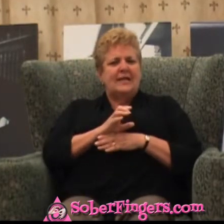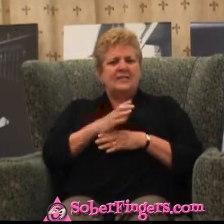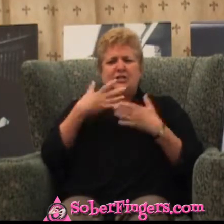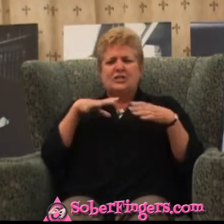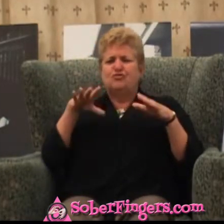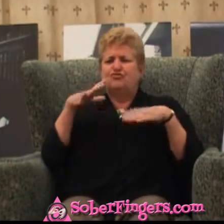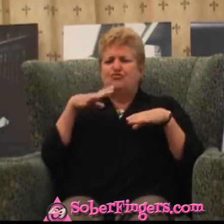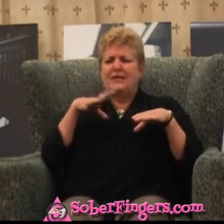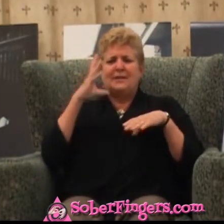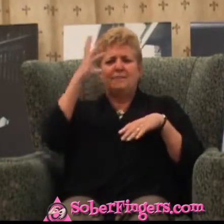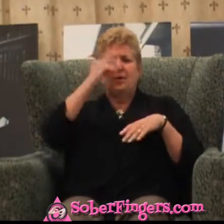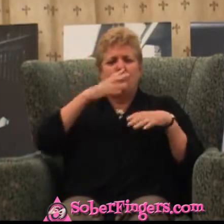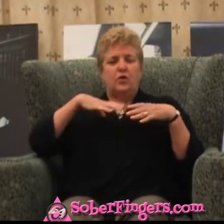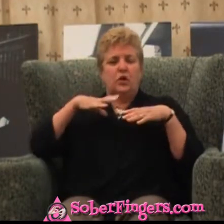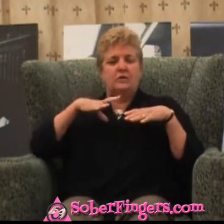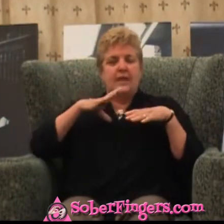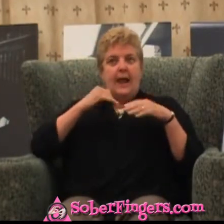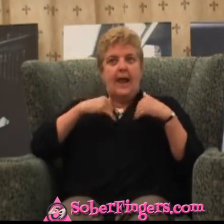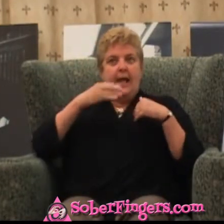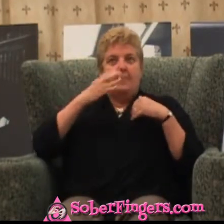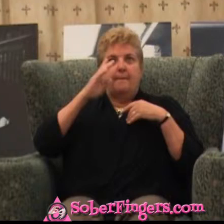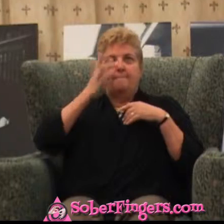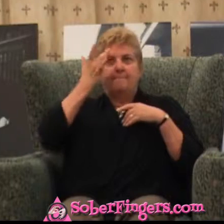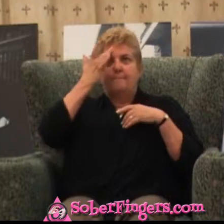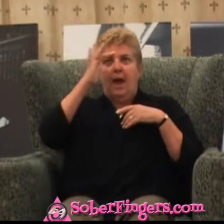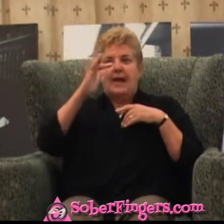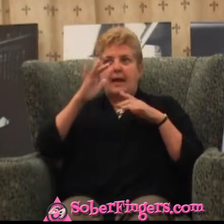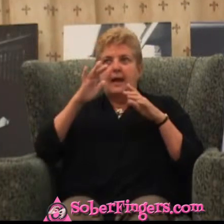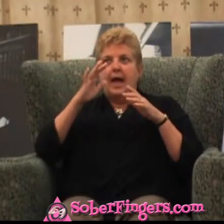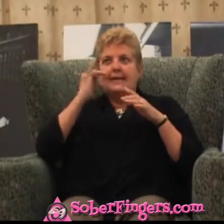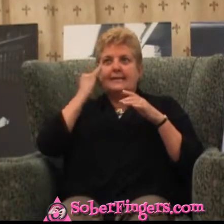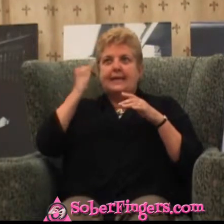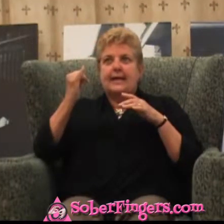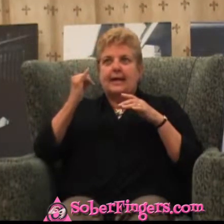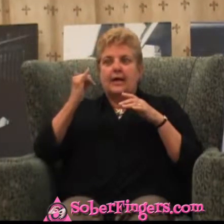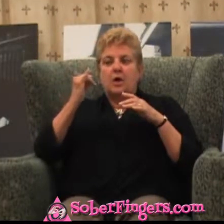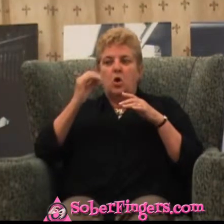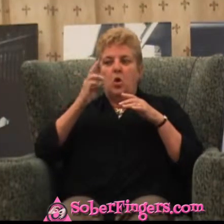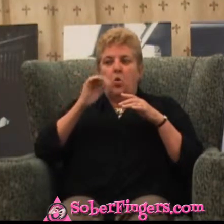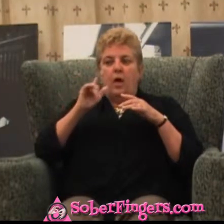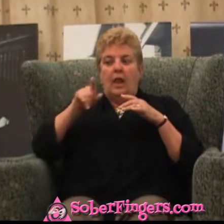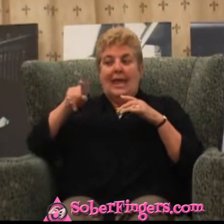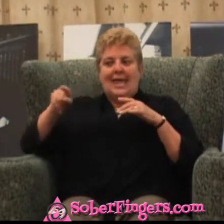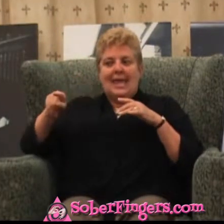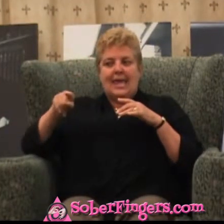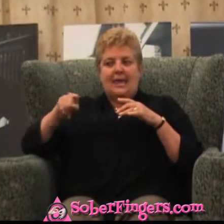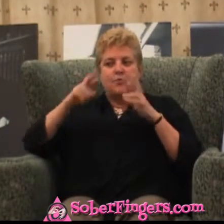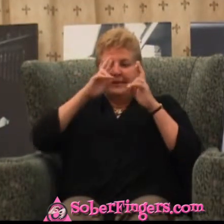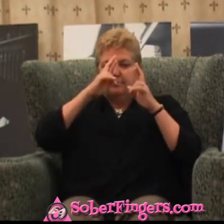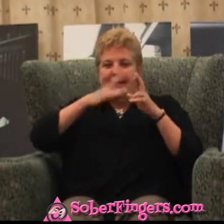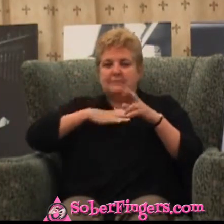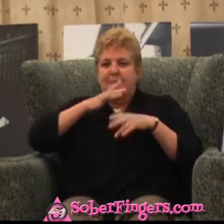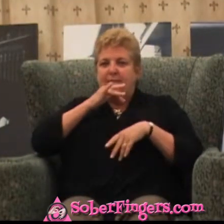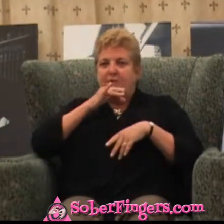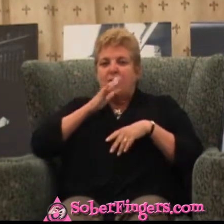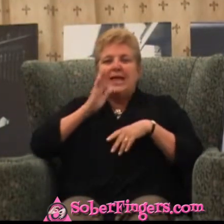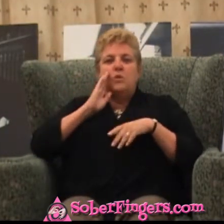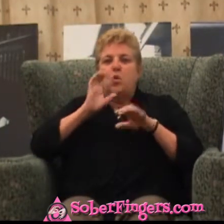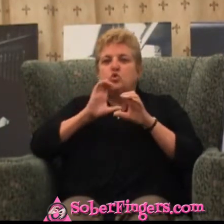and I have this bright idea. I say to myself, well, this guy respects my mother. He won't do anything to me in front of my